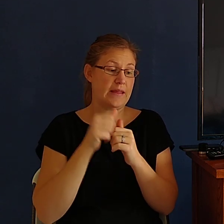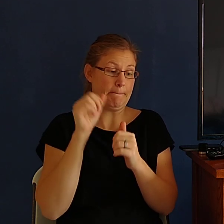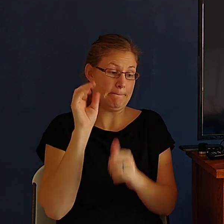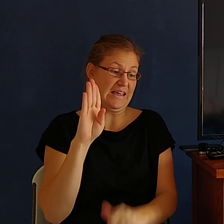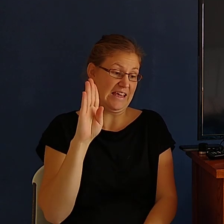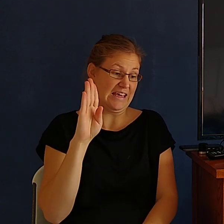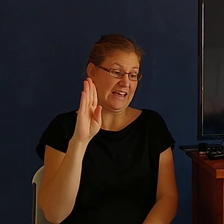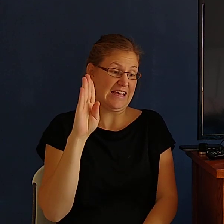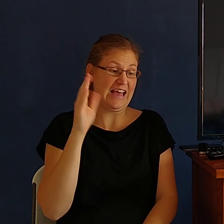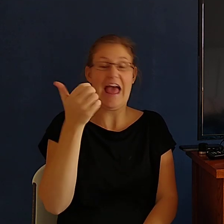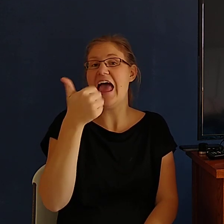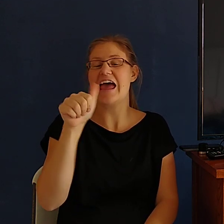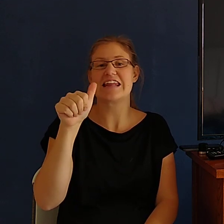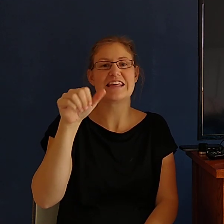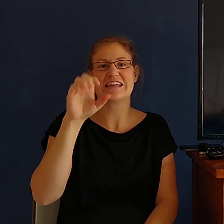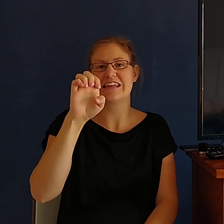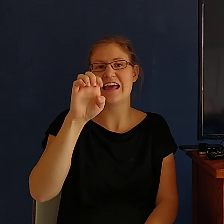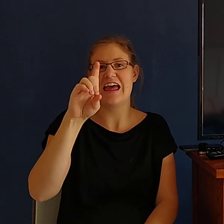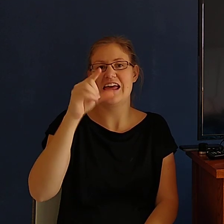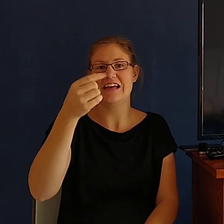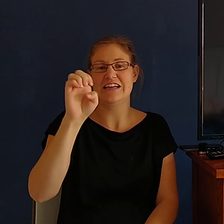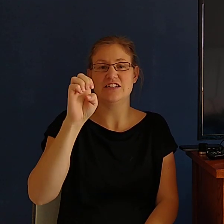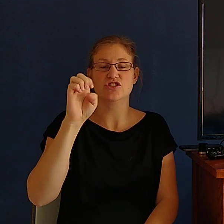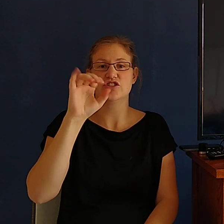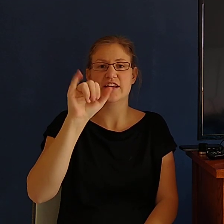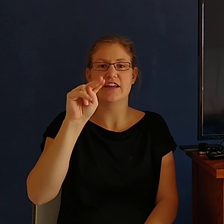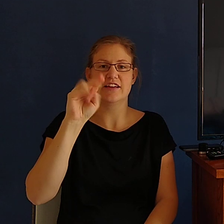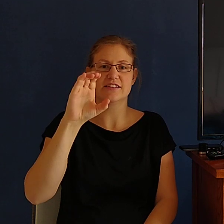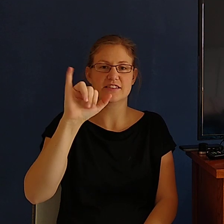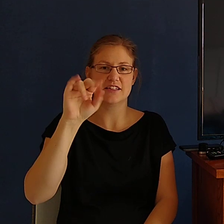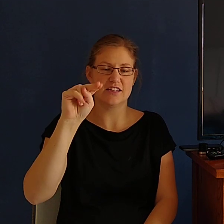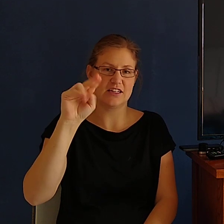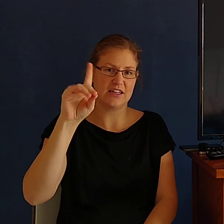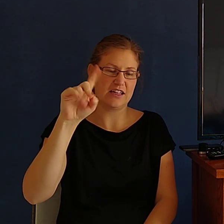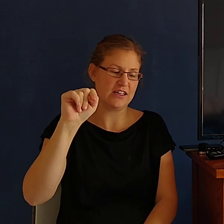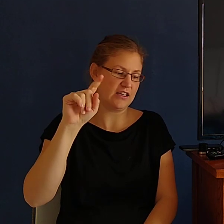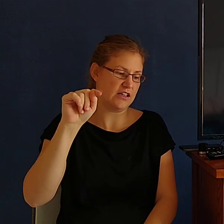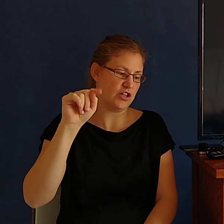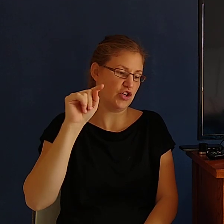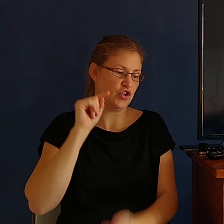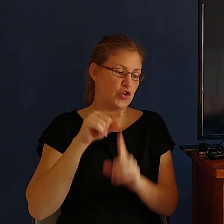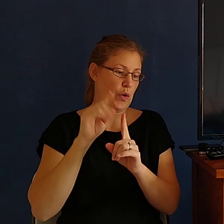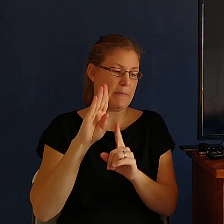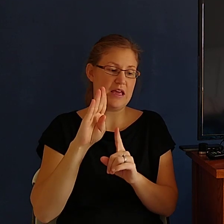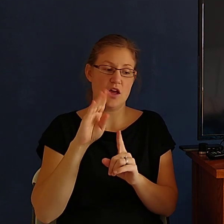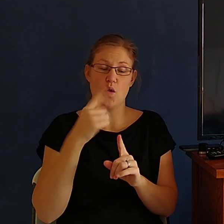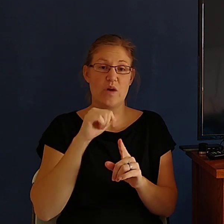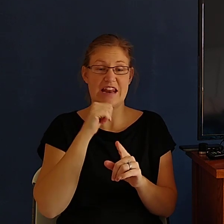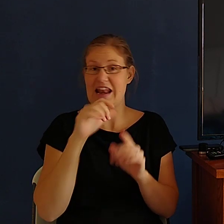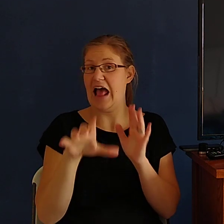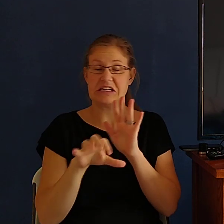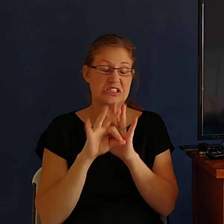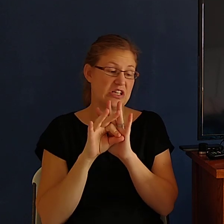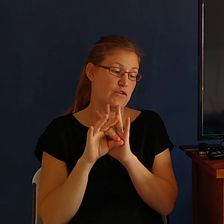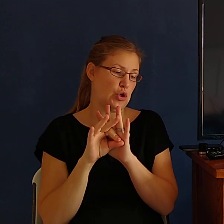is there any edge incident to B that we did not discover?